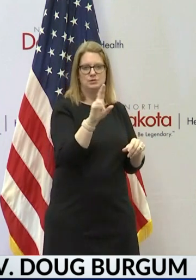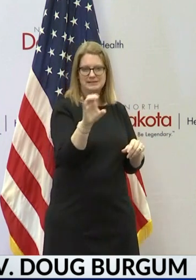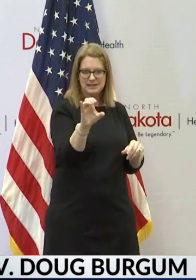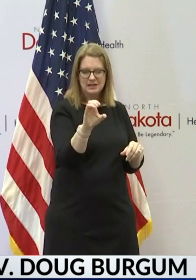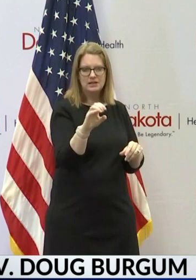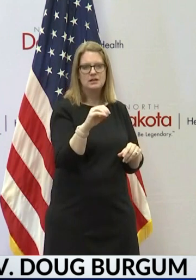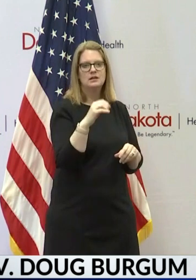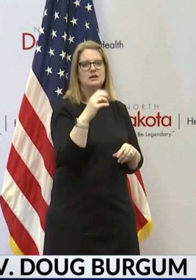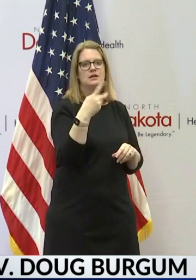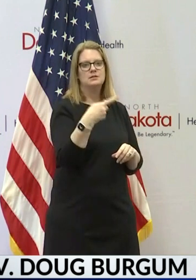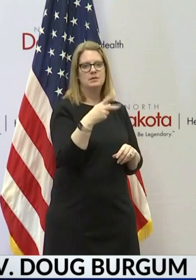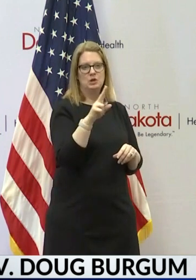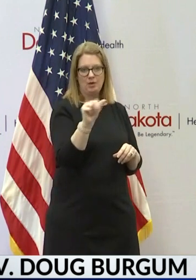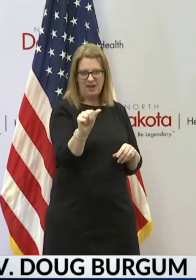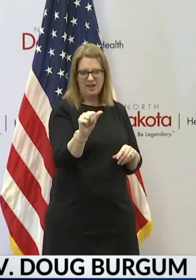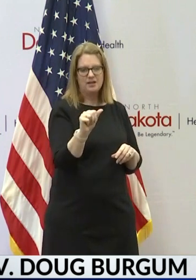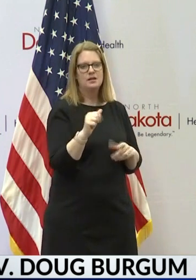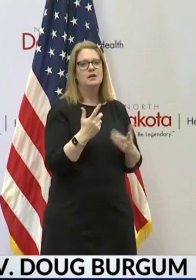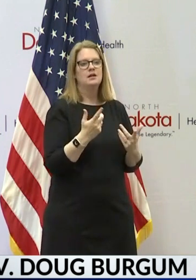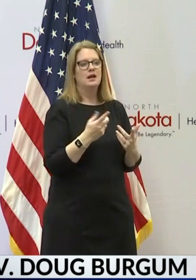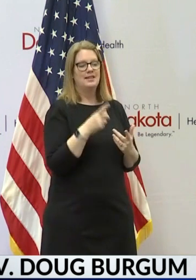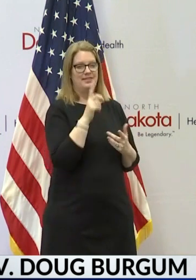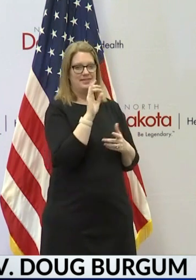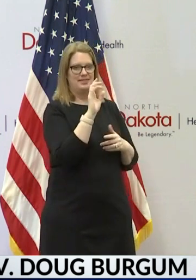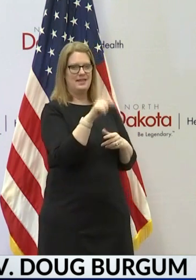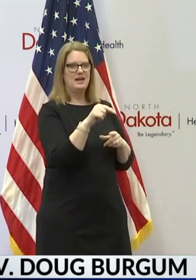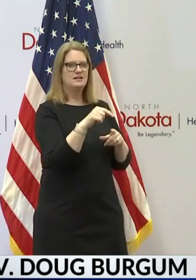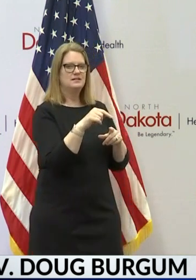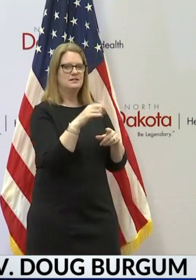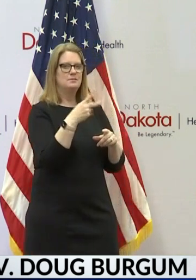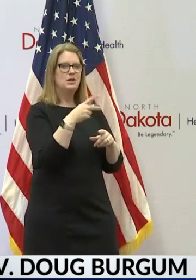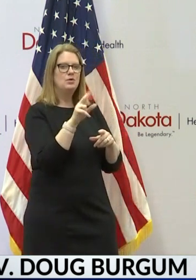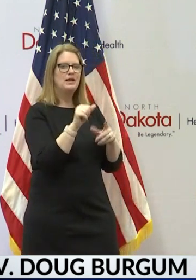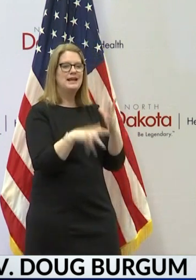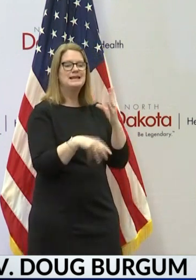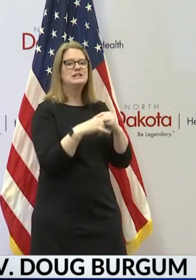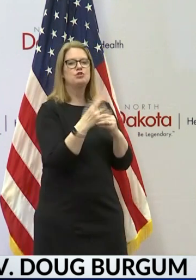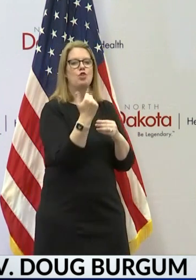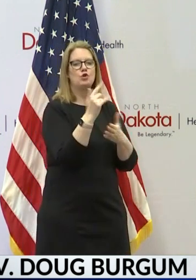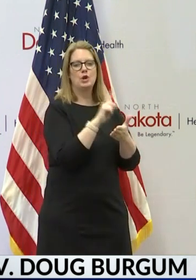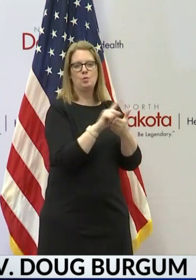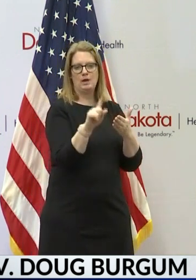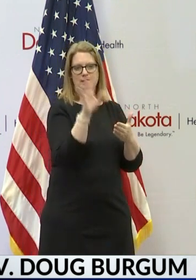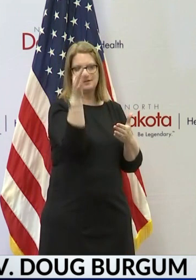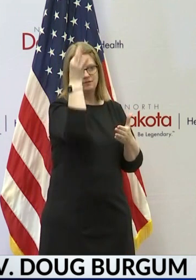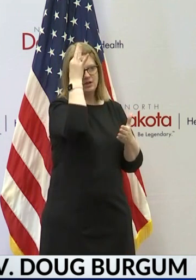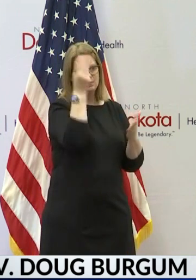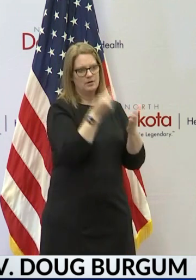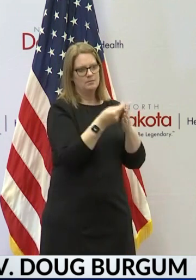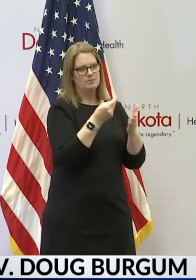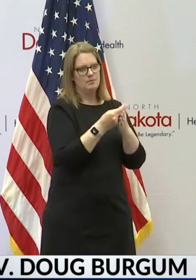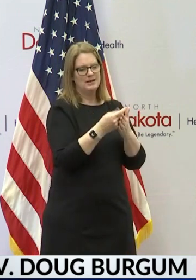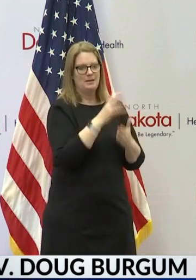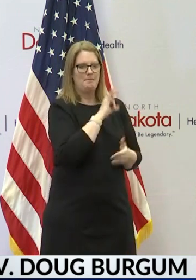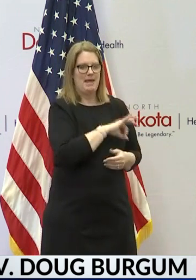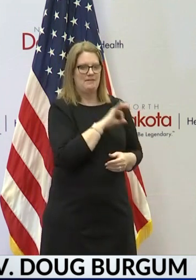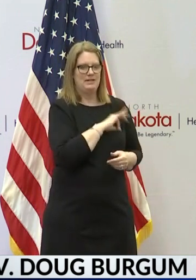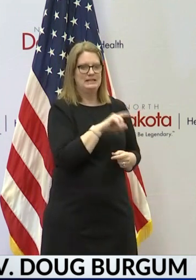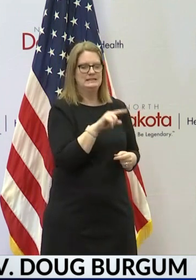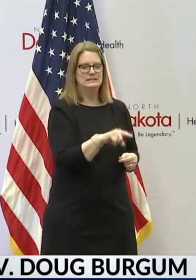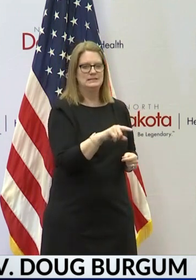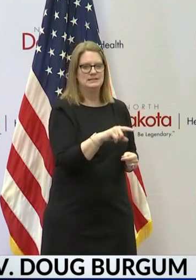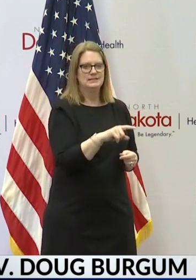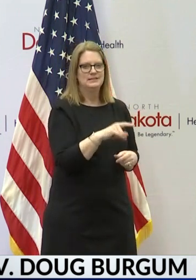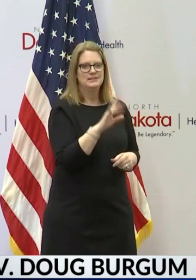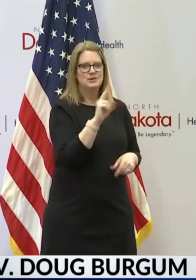Unemployment Compensation Program. This is the program that allowed an additional 13 weeks of federally funded benefits